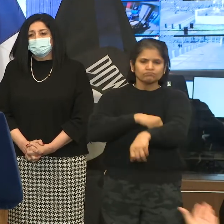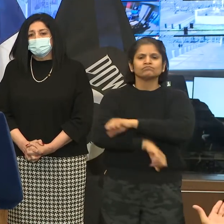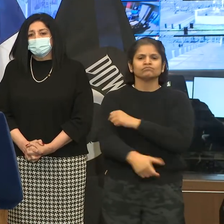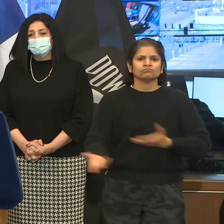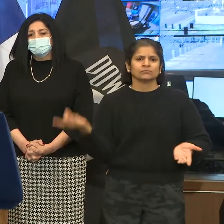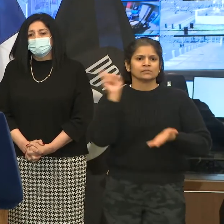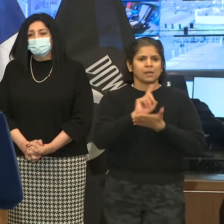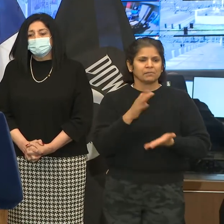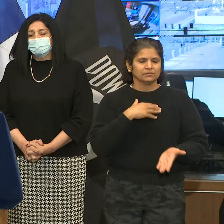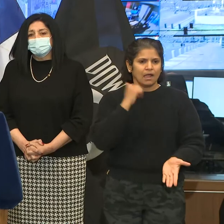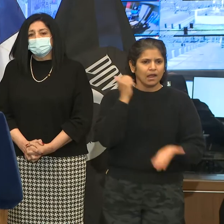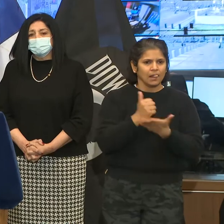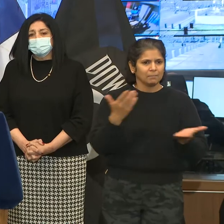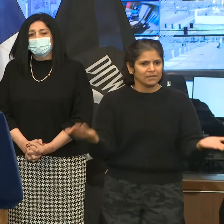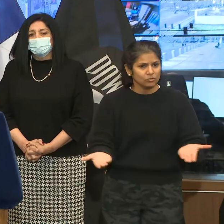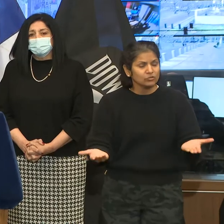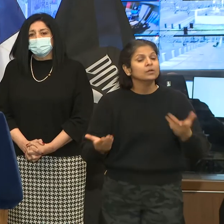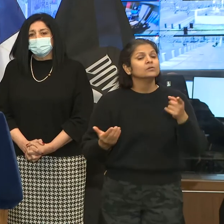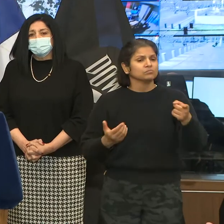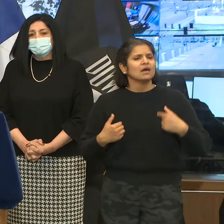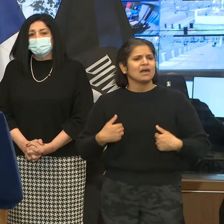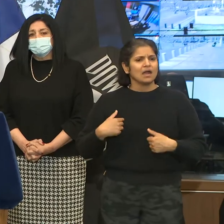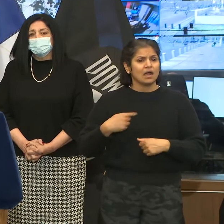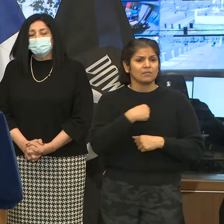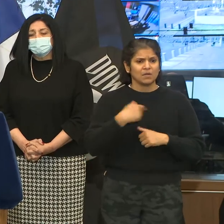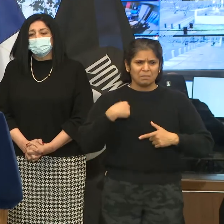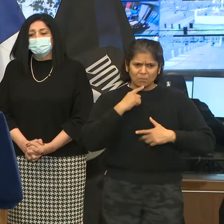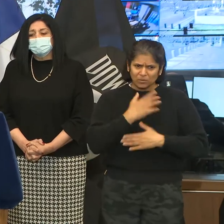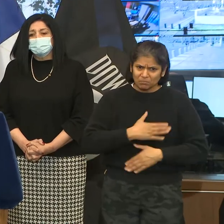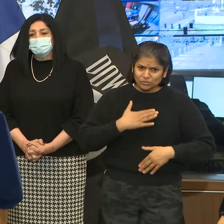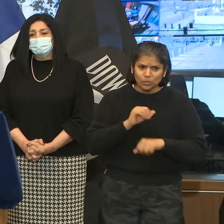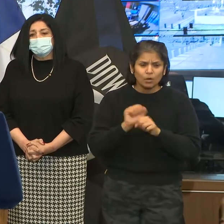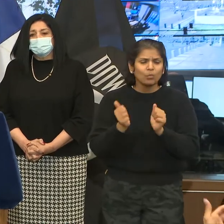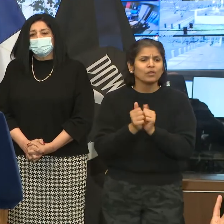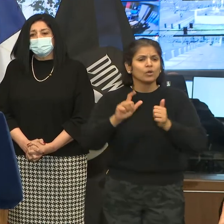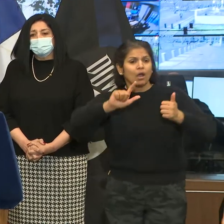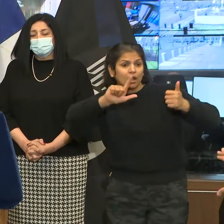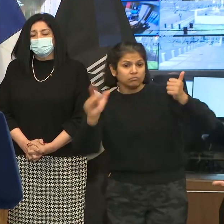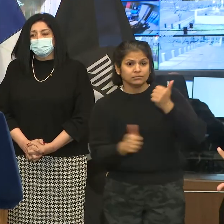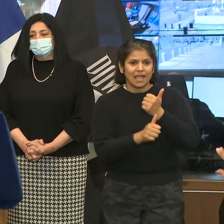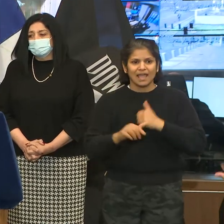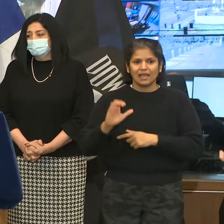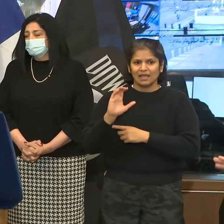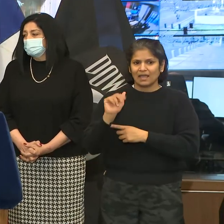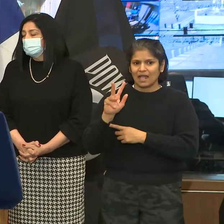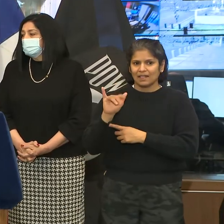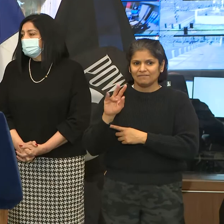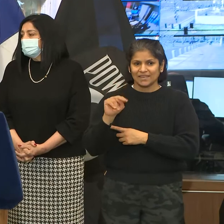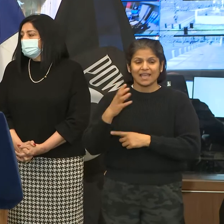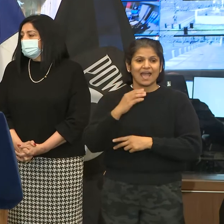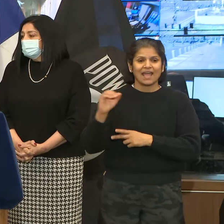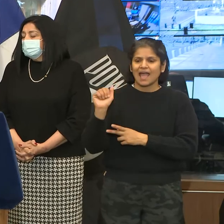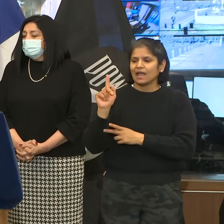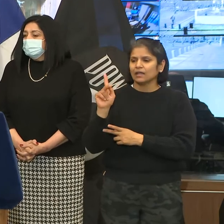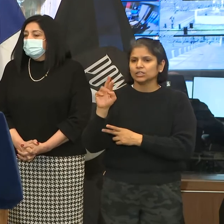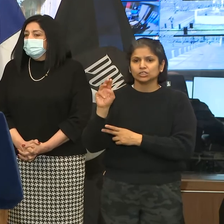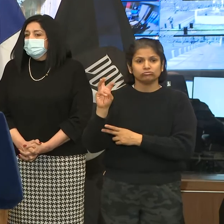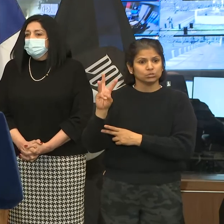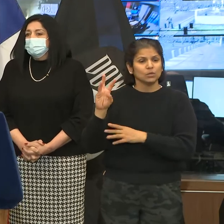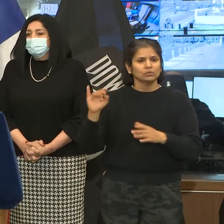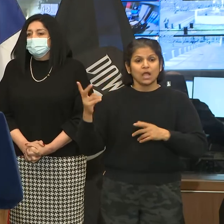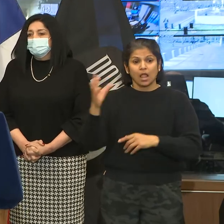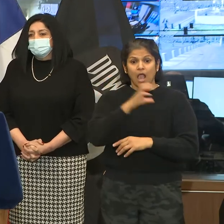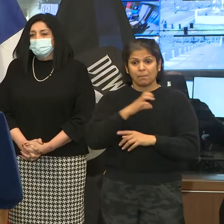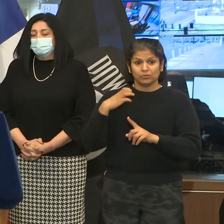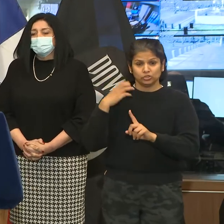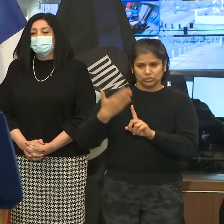under 2 outstanding First Deputy Commissioners, Calvin Drayton and Andrew D'Amora. I've learned so much from both of them, and I'm excited to